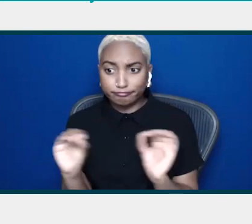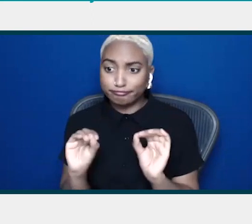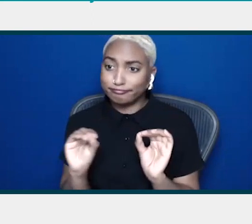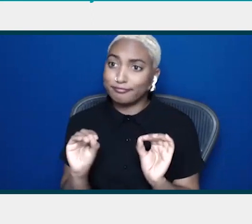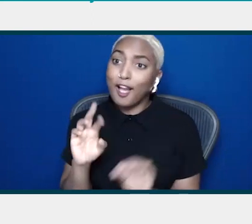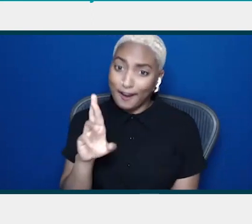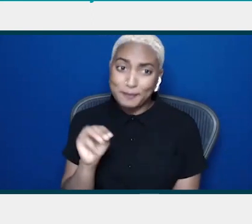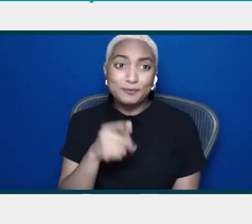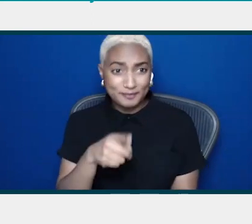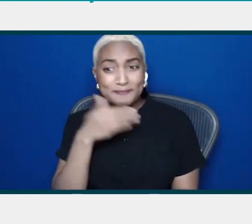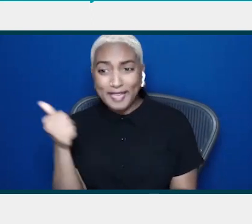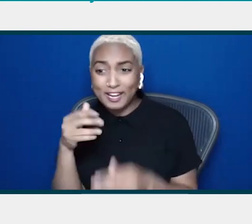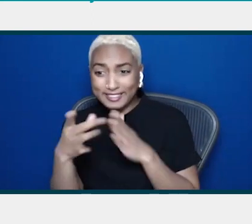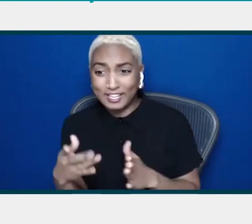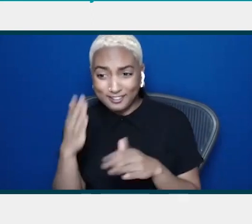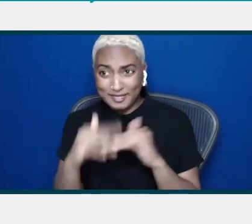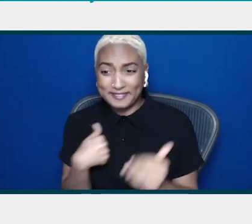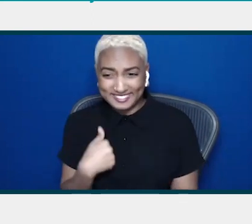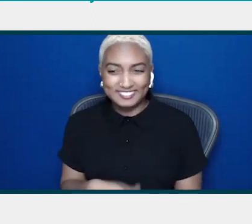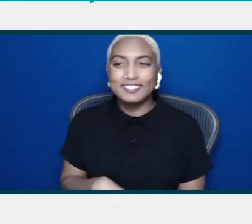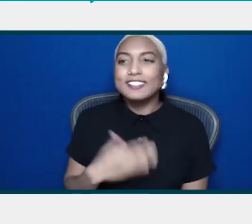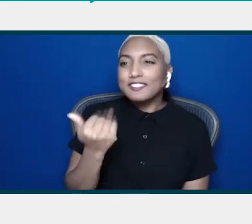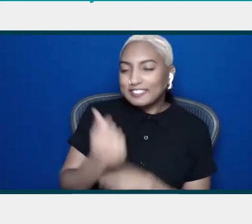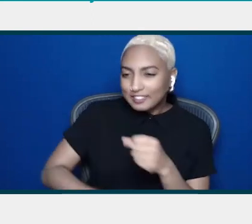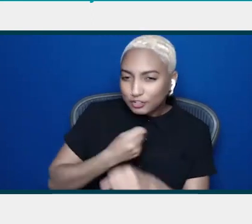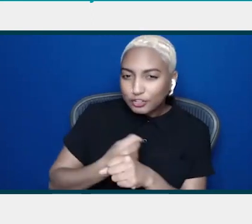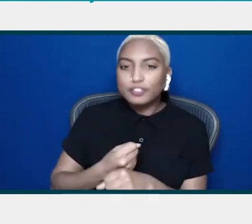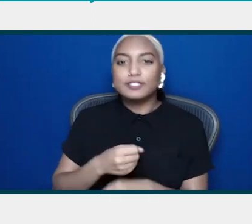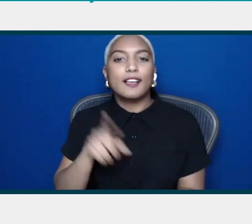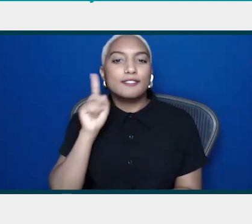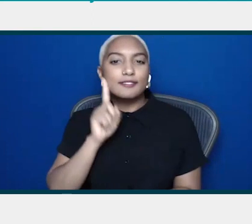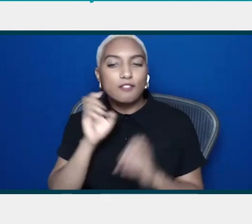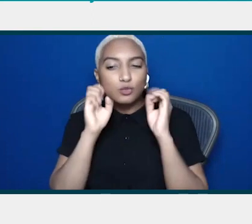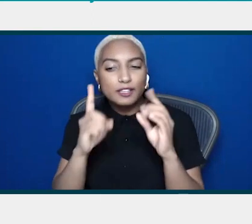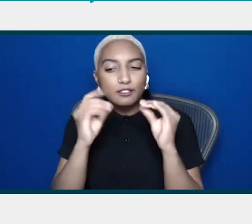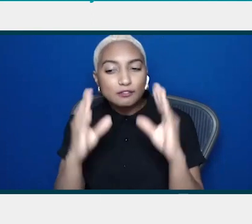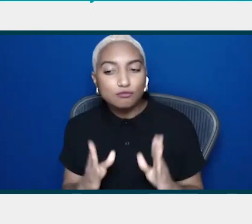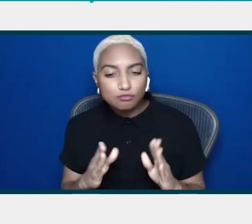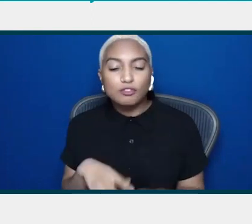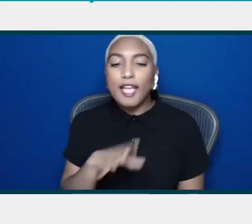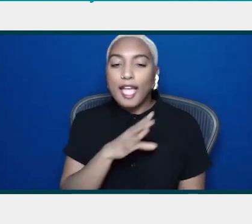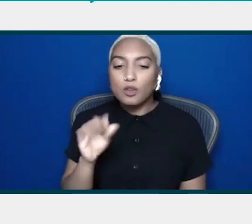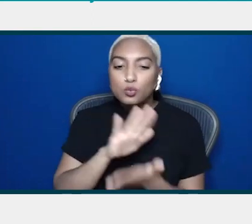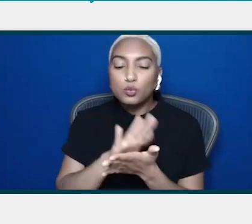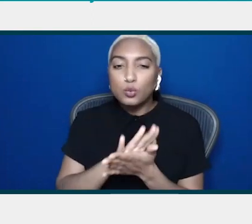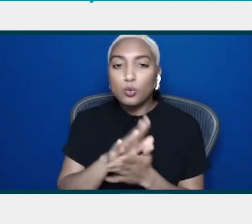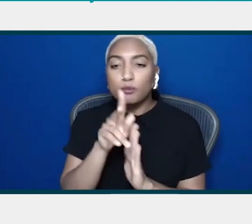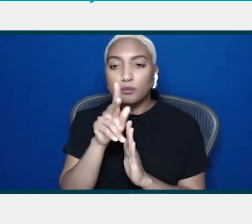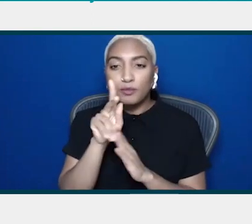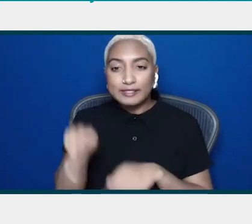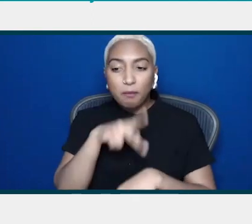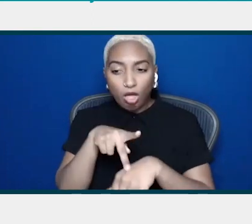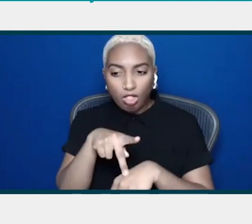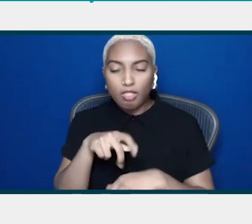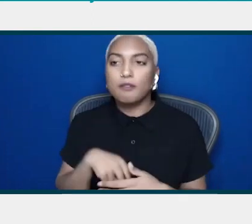than 15 years of teaching experience, having been a deaf education teacher and a school principal. Beyond this, they are